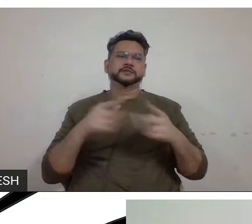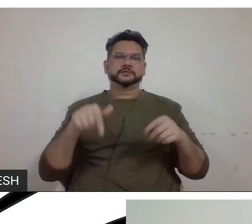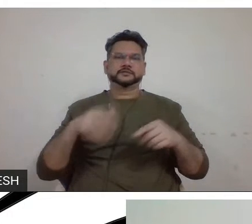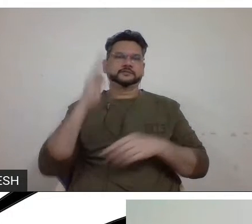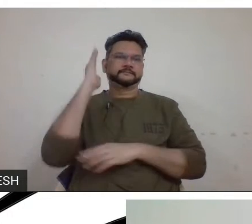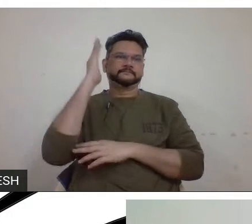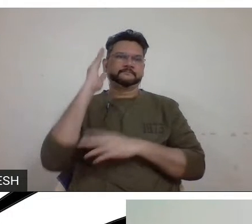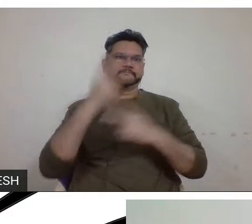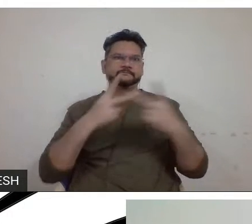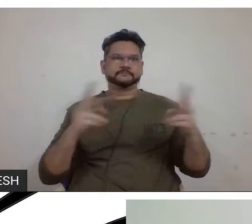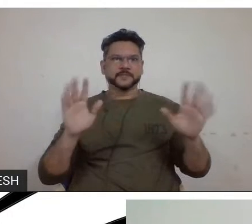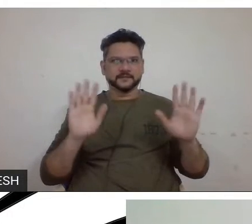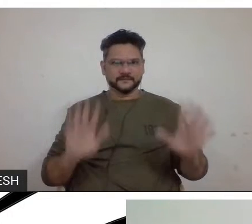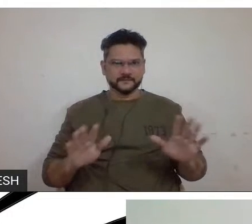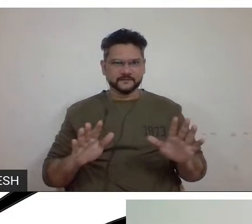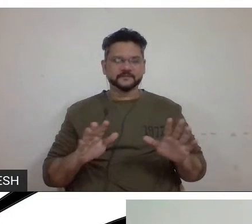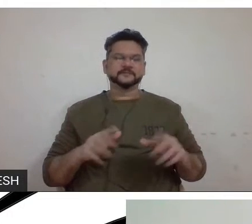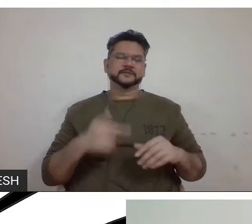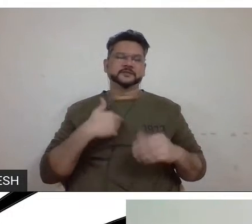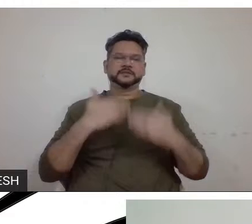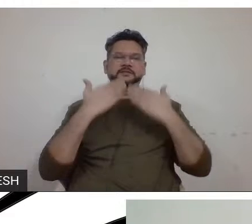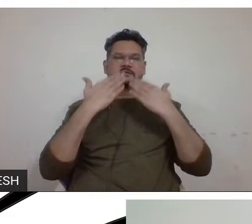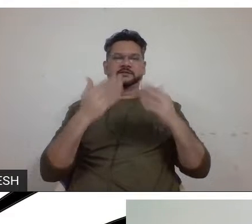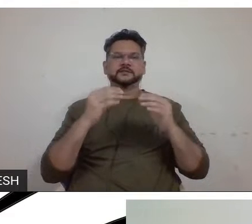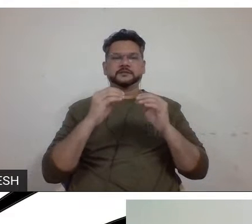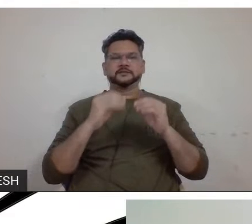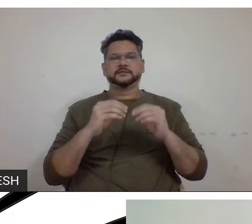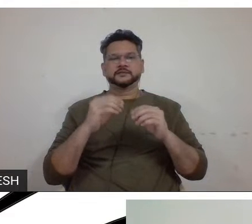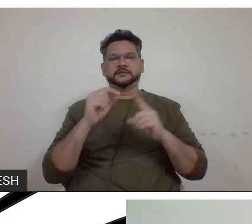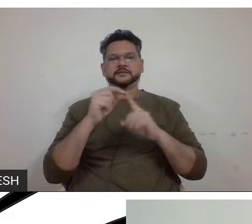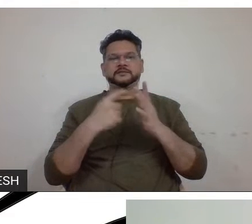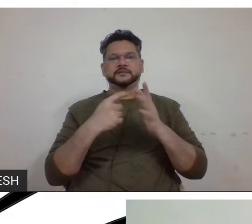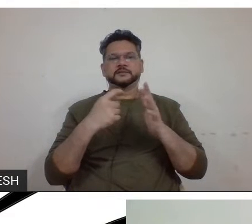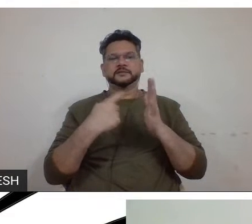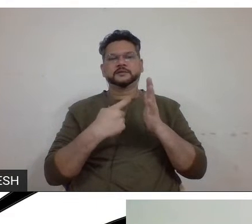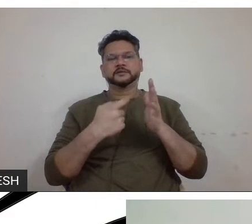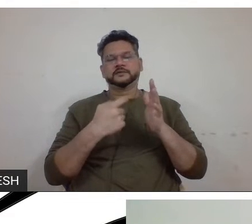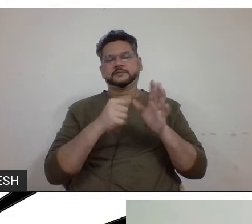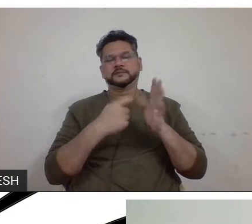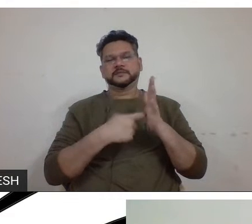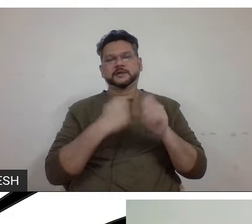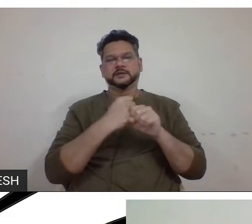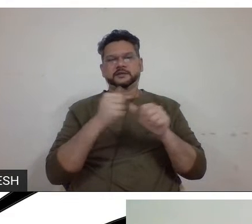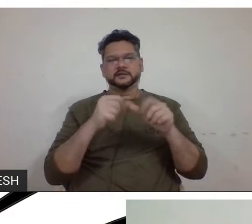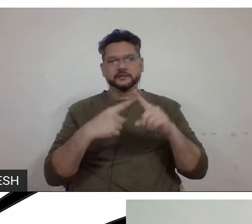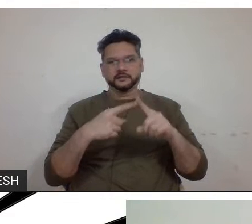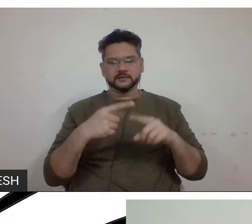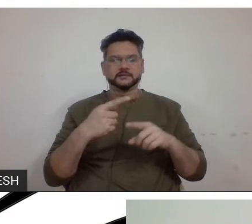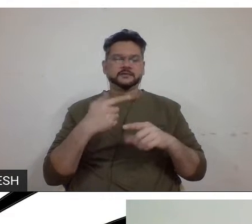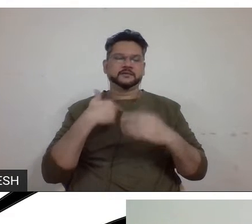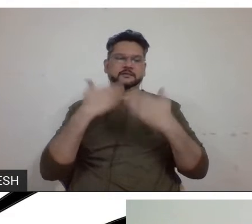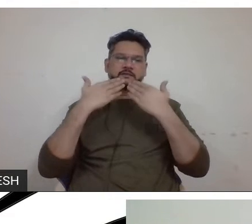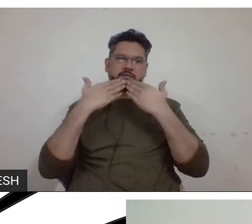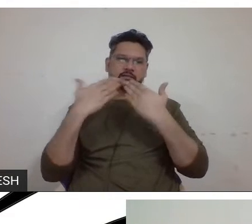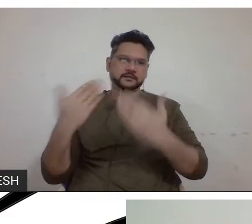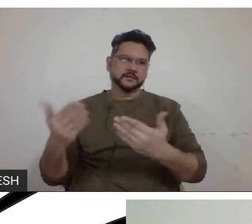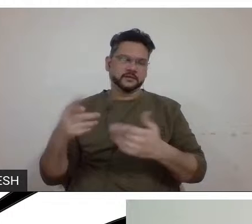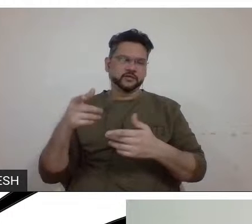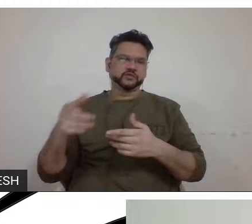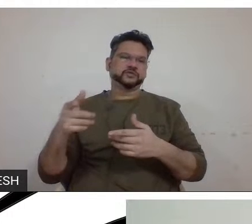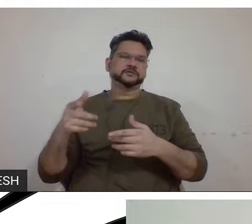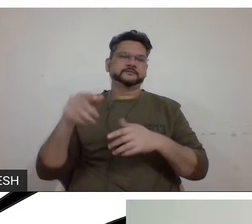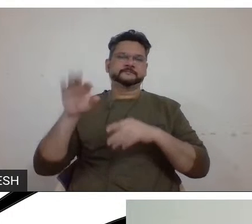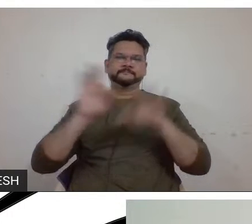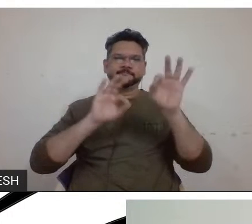really thankful to Mr. Pragat Singh ji, who have taken the initiative and uh, collected all the eminent personalities under